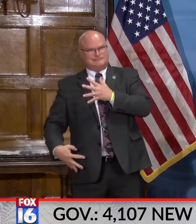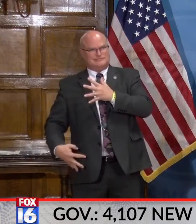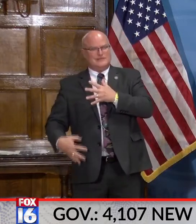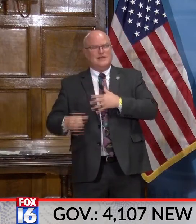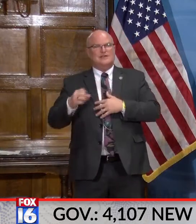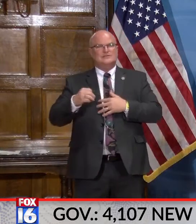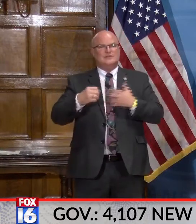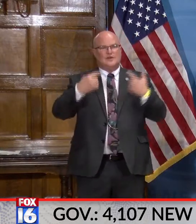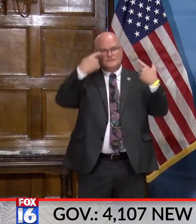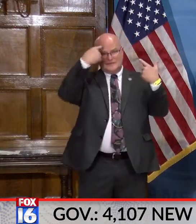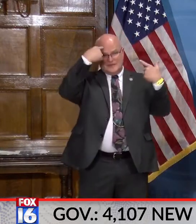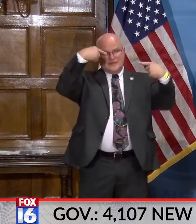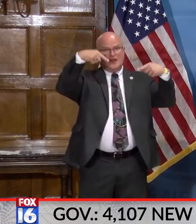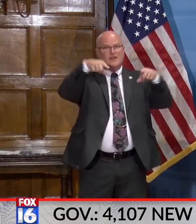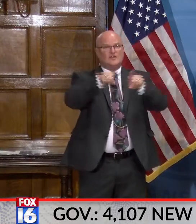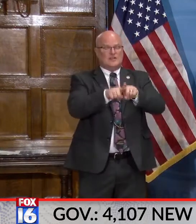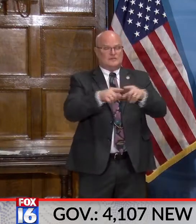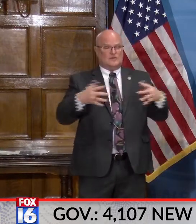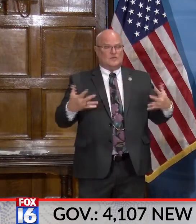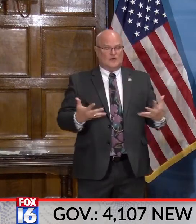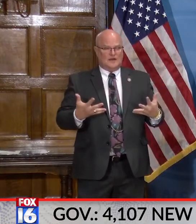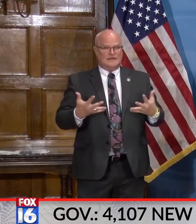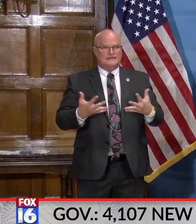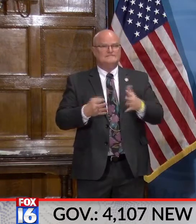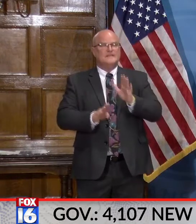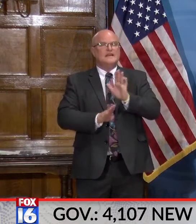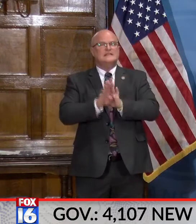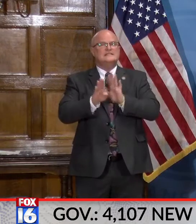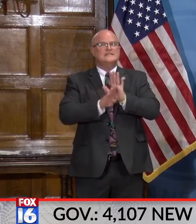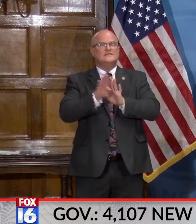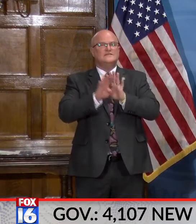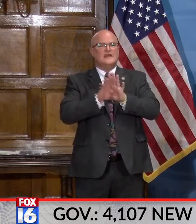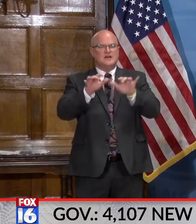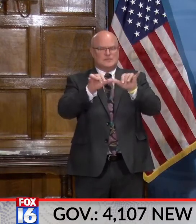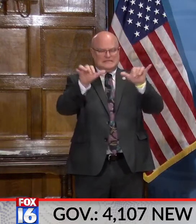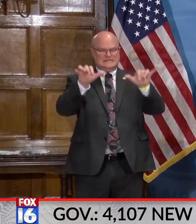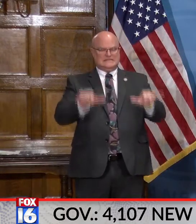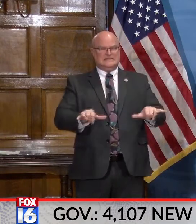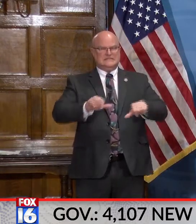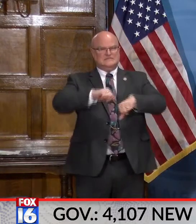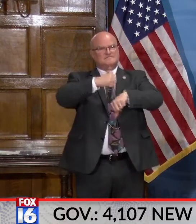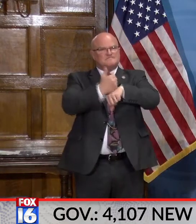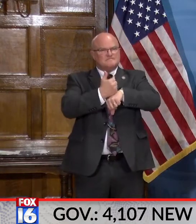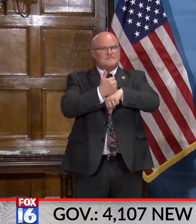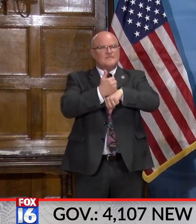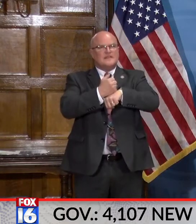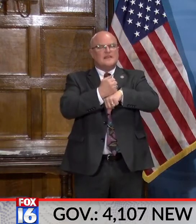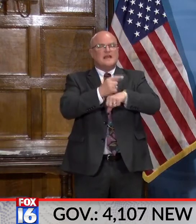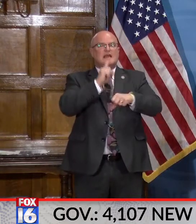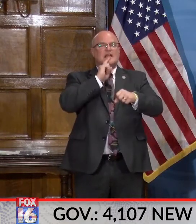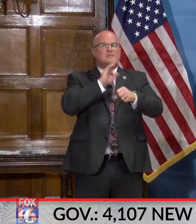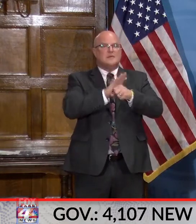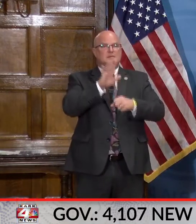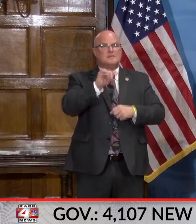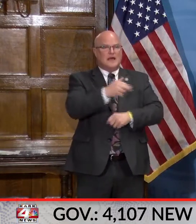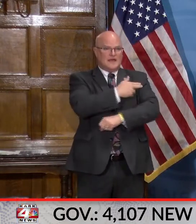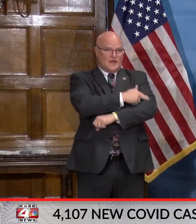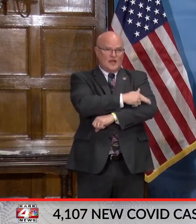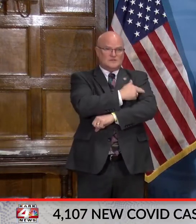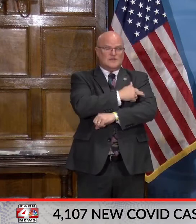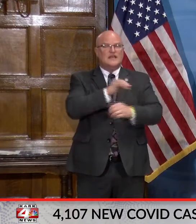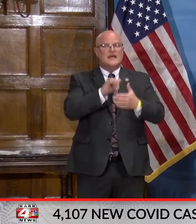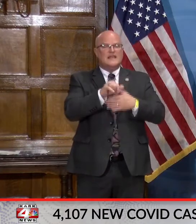consensus was we need to develop mechanisms and commitment by the hospitals